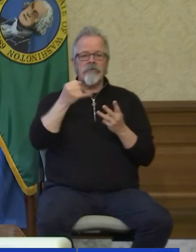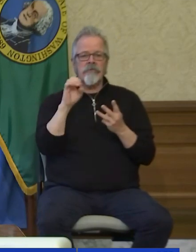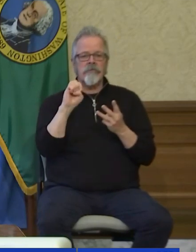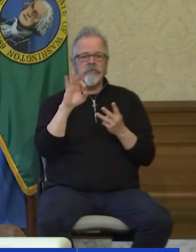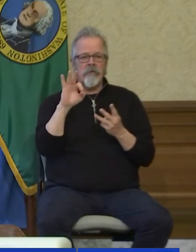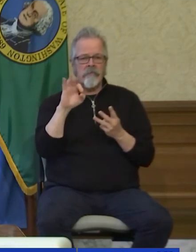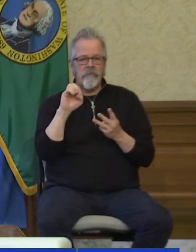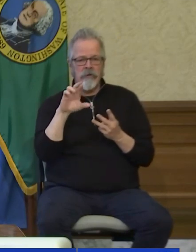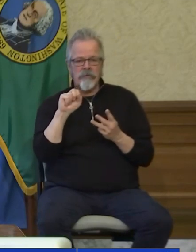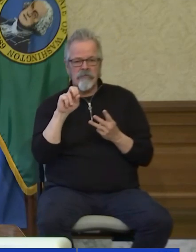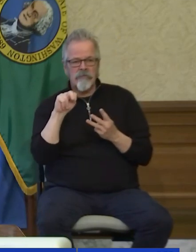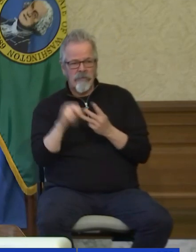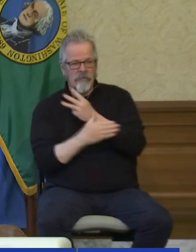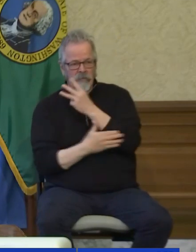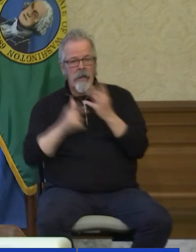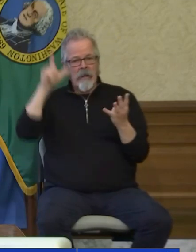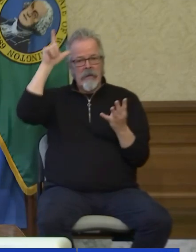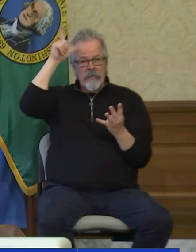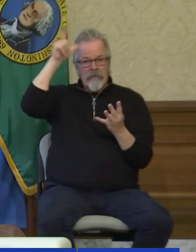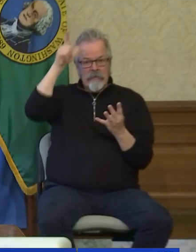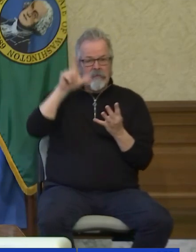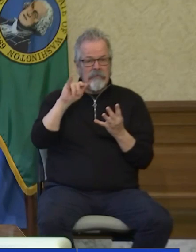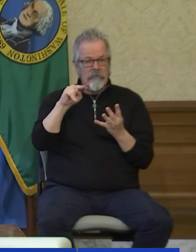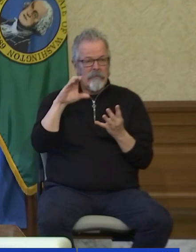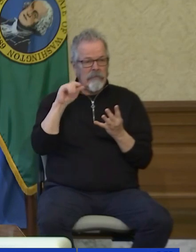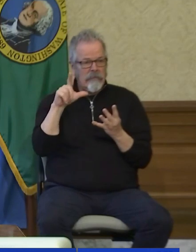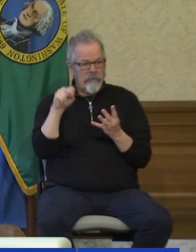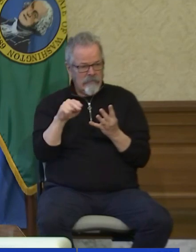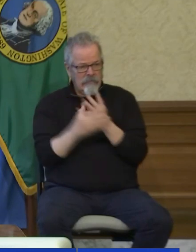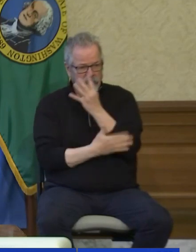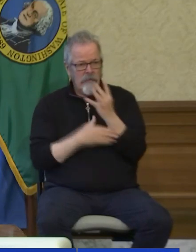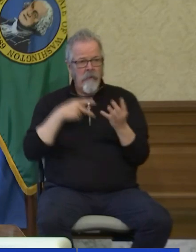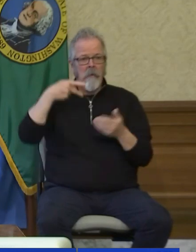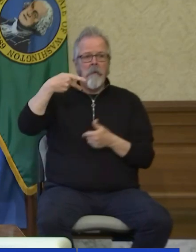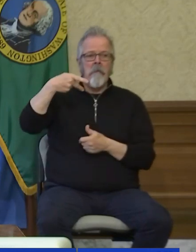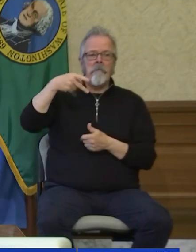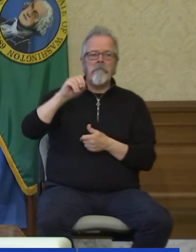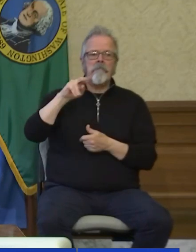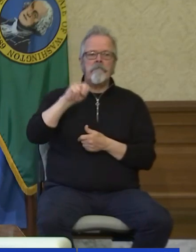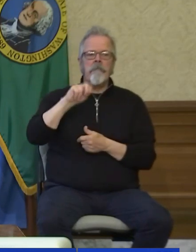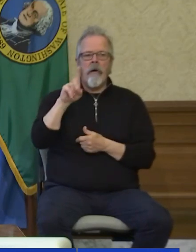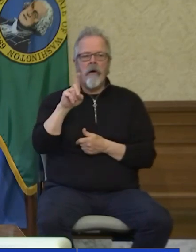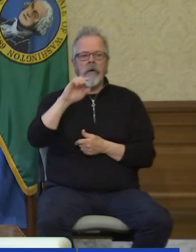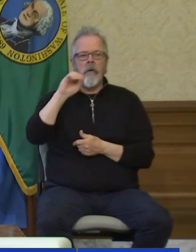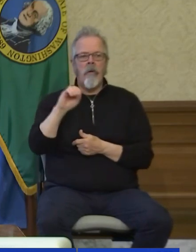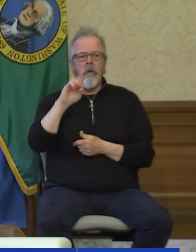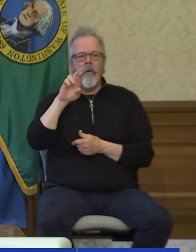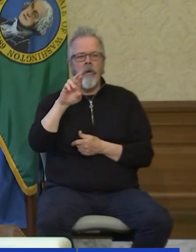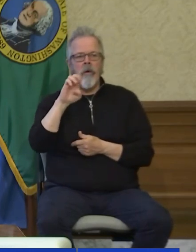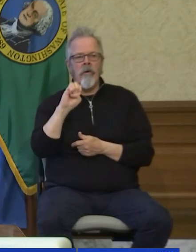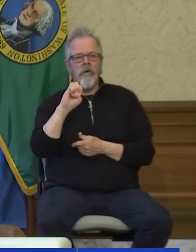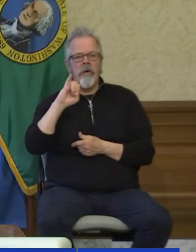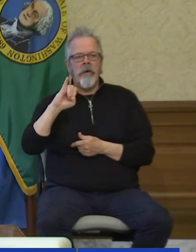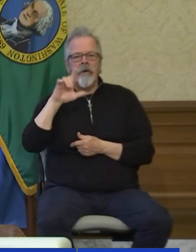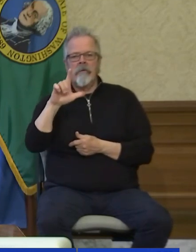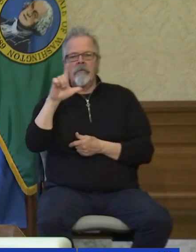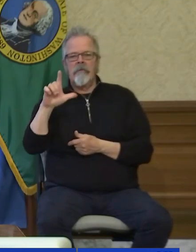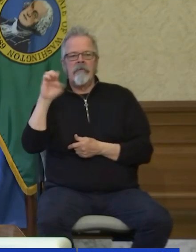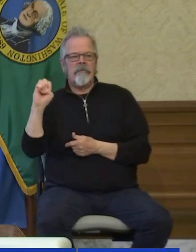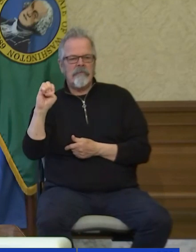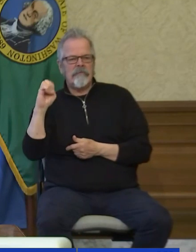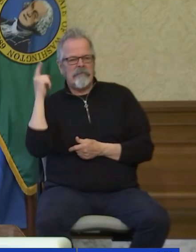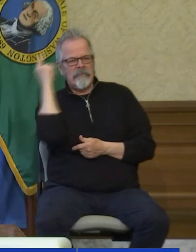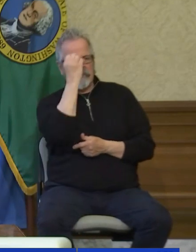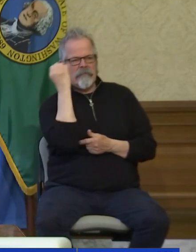Wahkiakum, Kittitas, Ferry, and Grays Harbor. So if these counties, in partnership with their local health